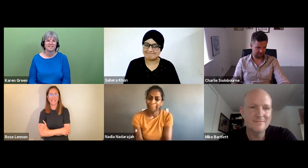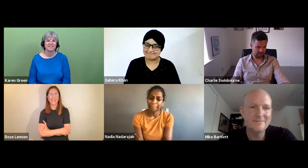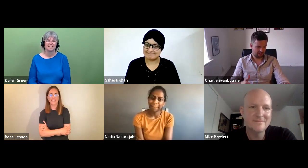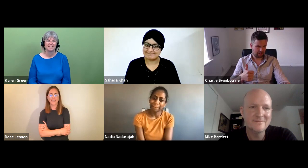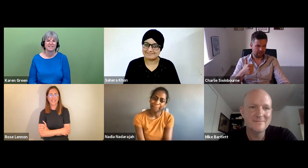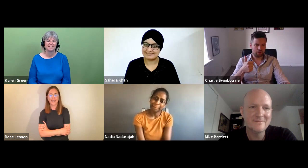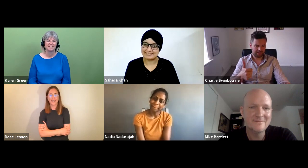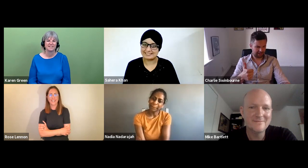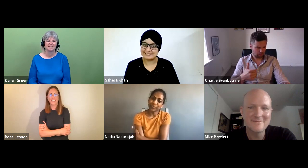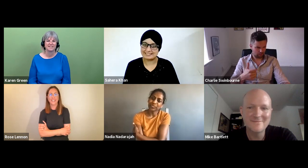done.